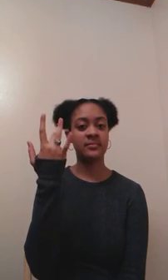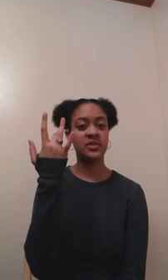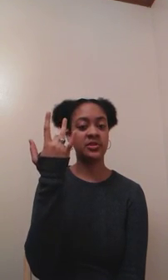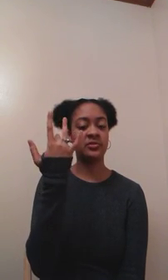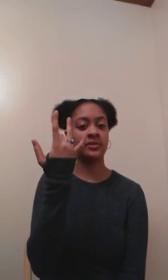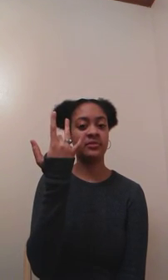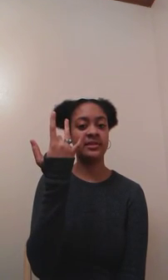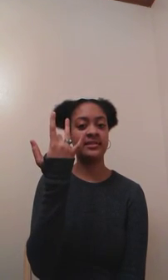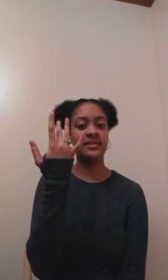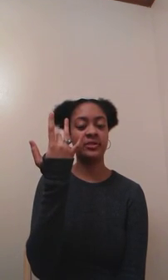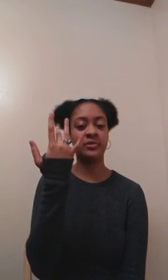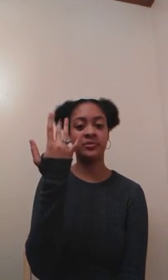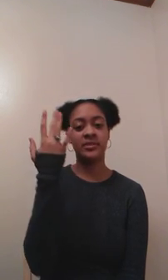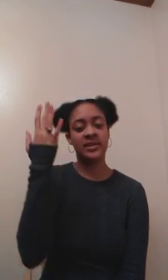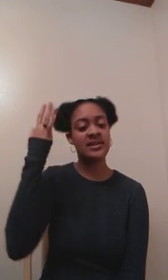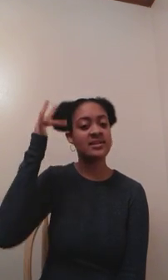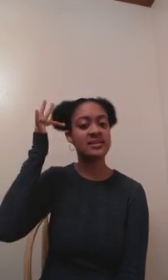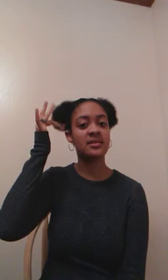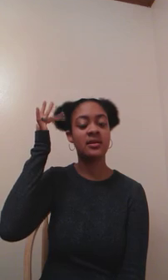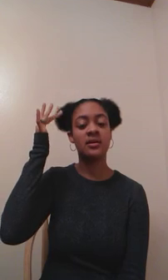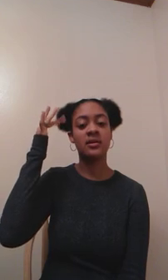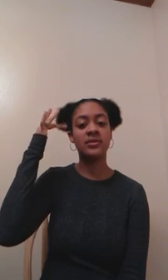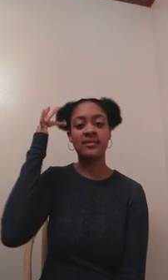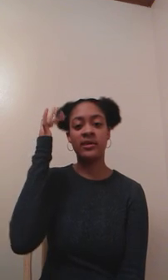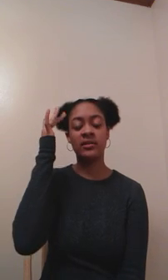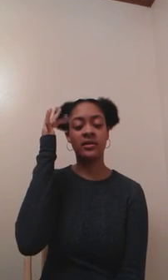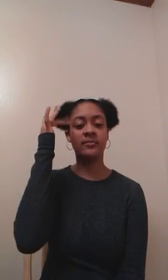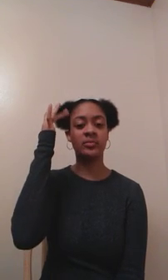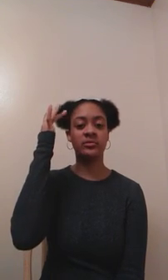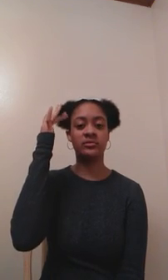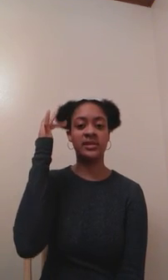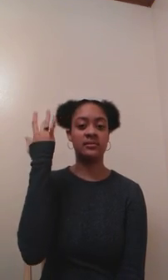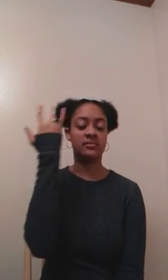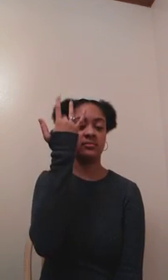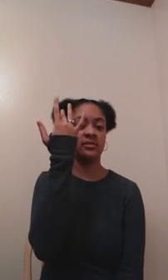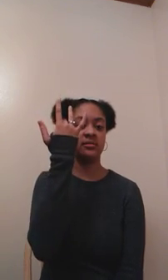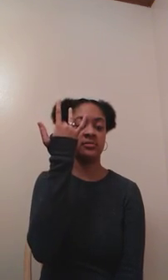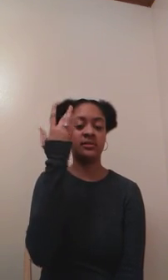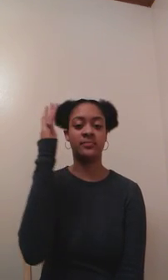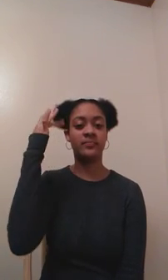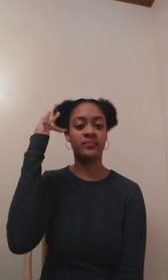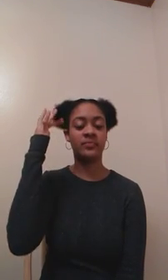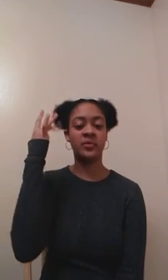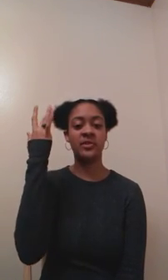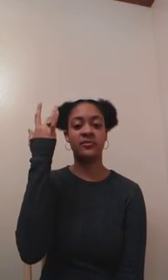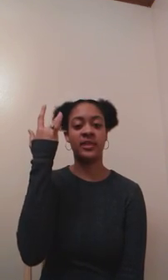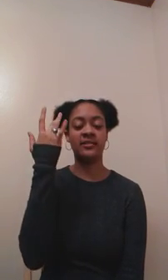so you can really see what they're doing, I guess. Whichever way they're comfortable doing it is usually the reason for that.